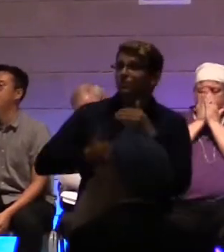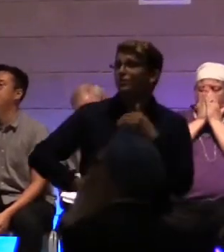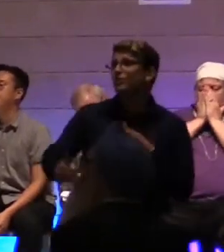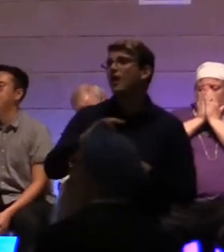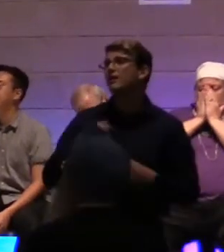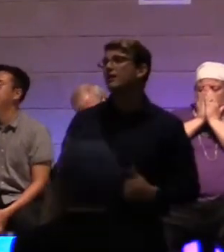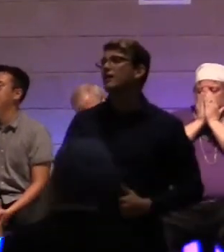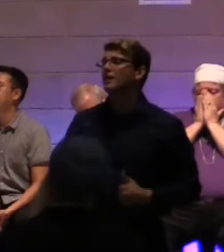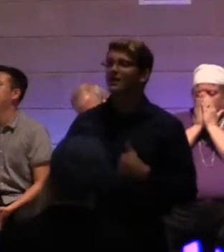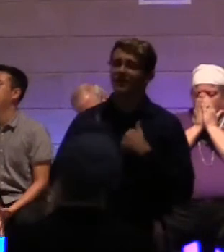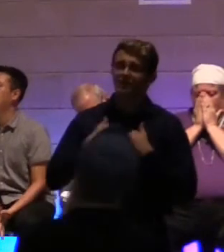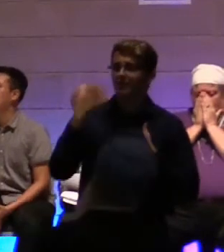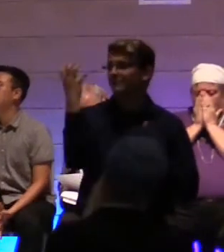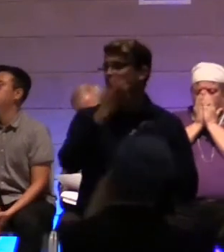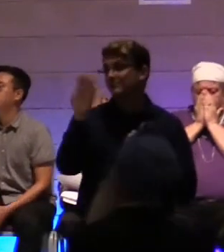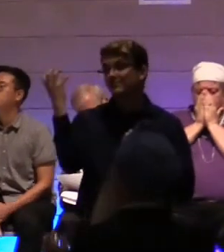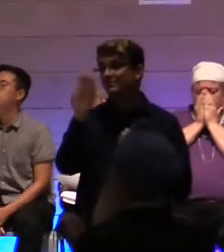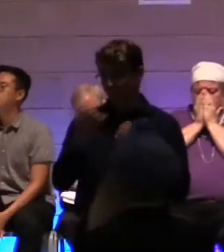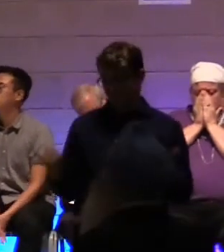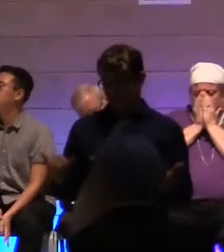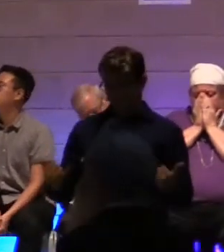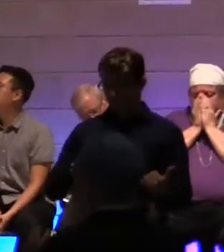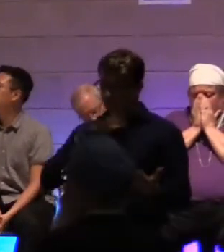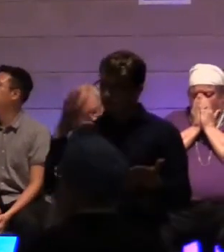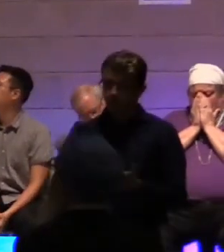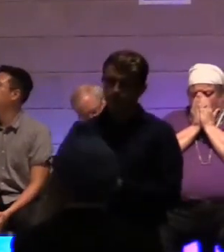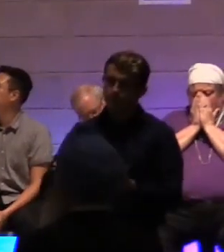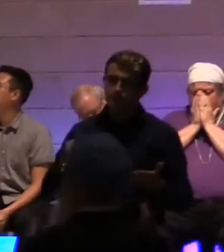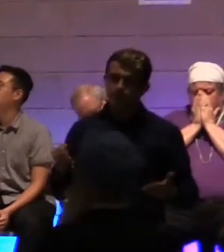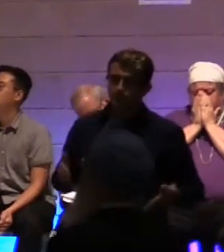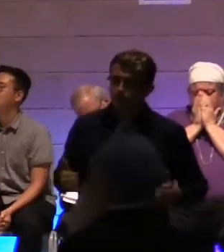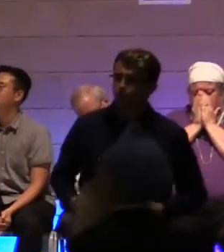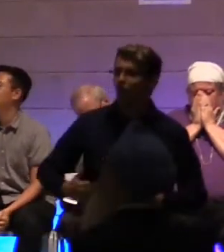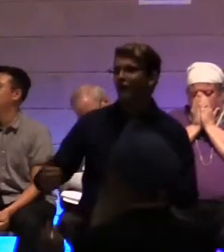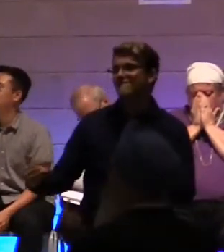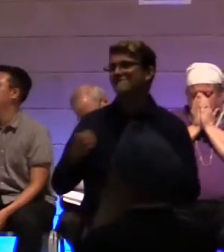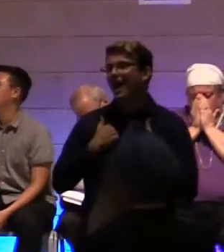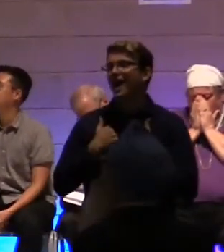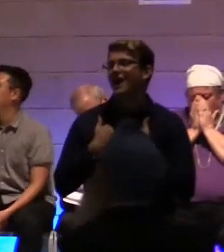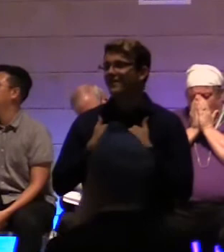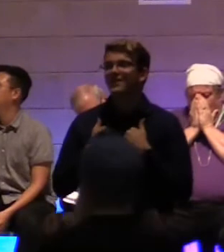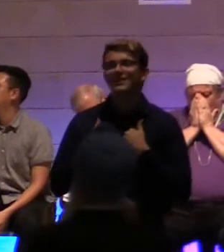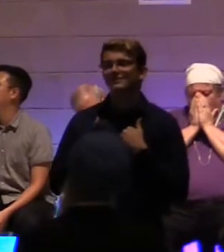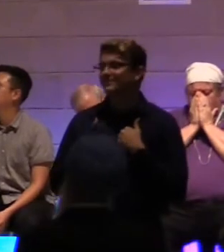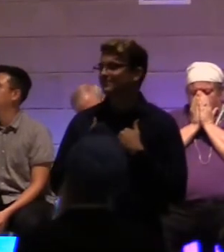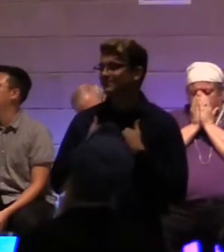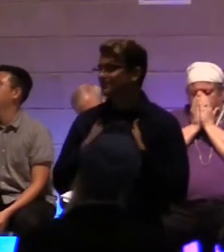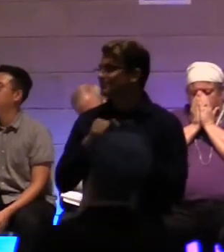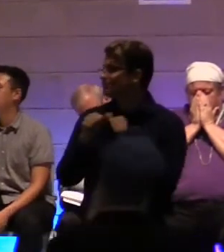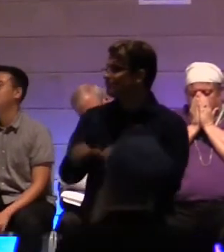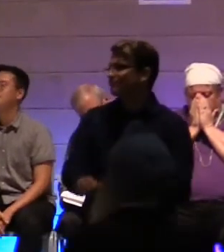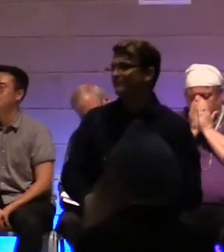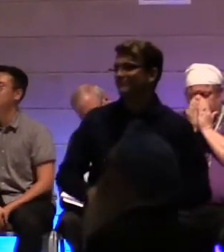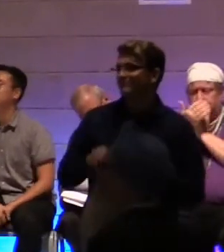may. So come what may, I'll be okay. I survived it. Yeah, I